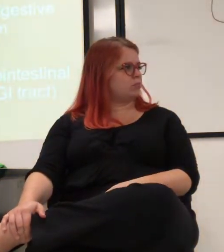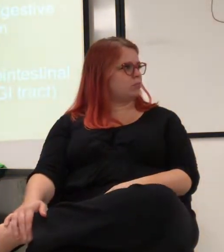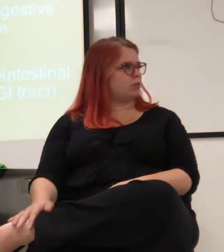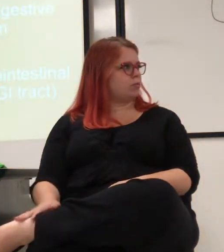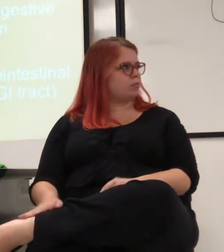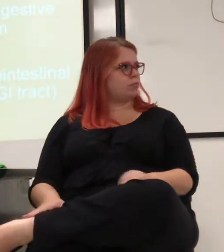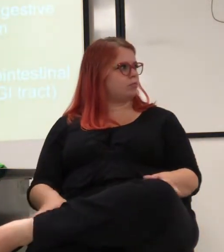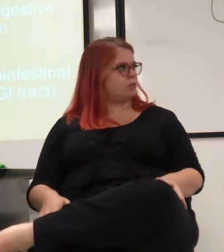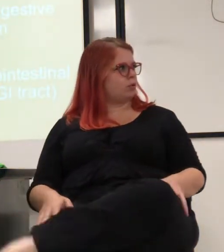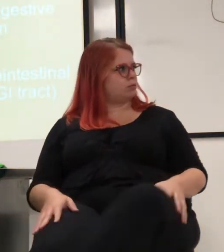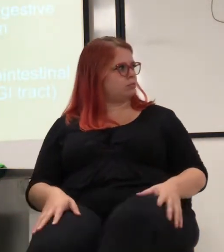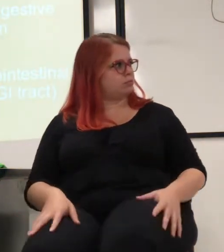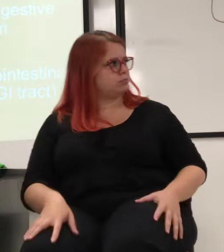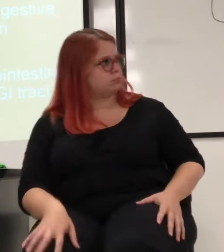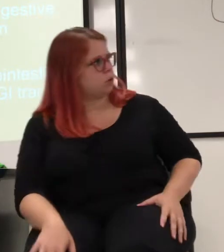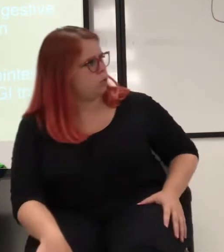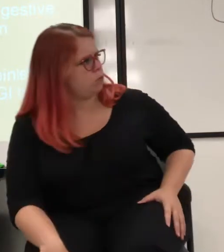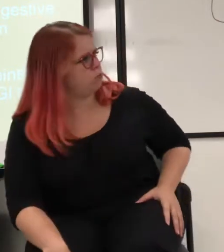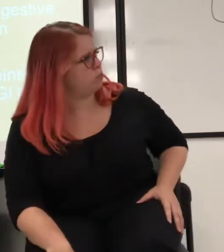All right.